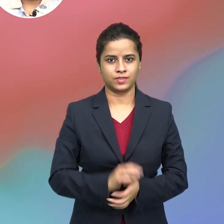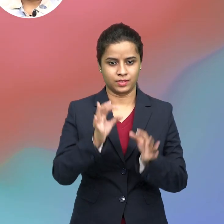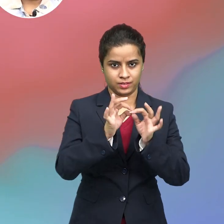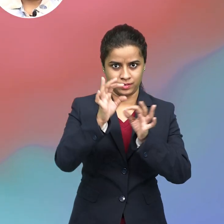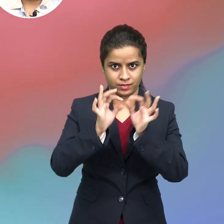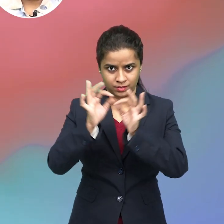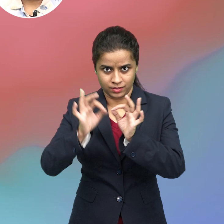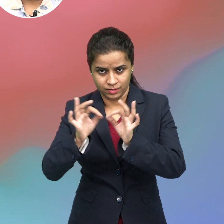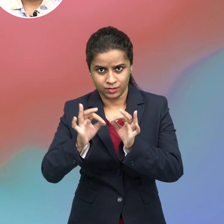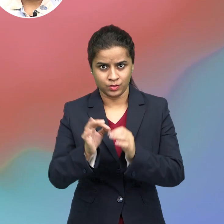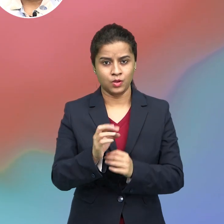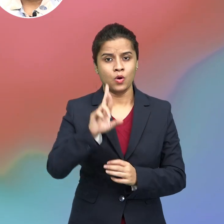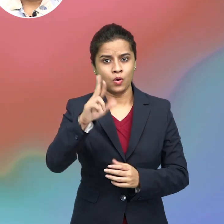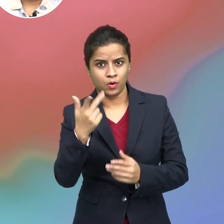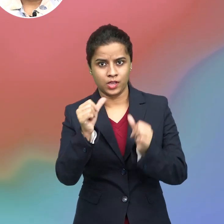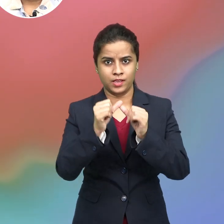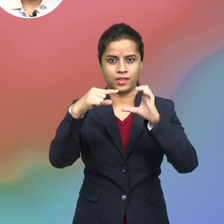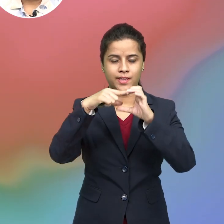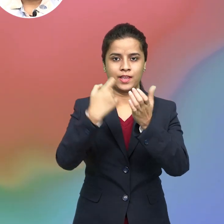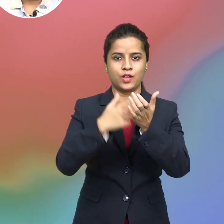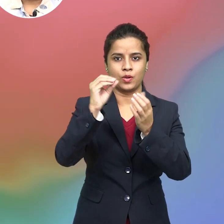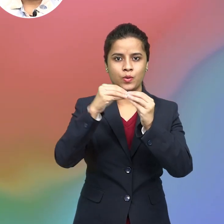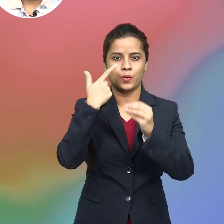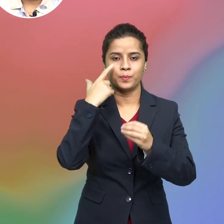Cellular or aerobic respiration.